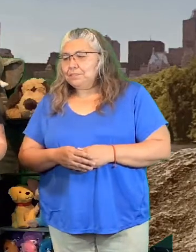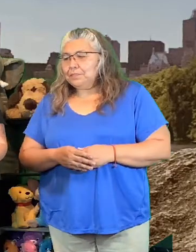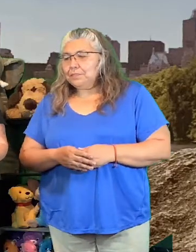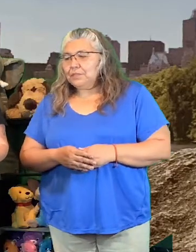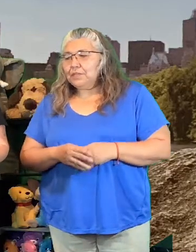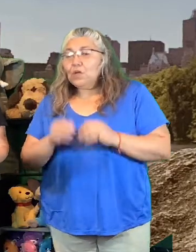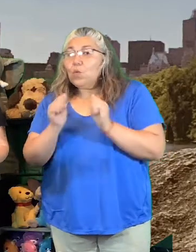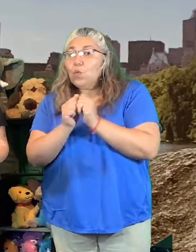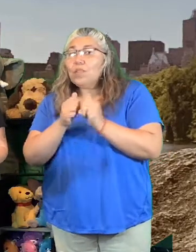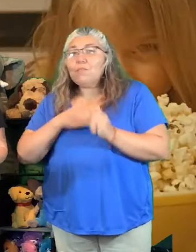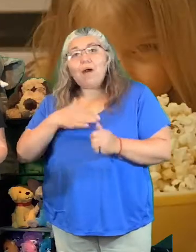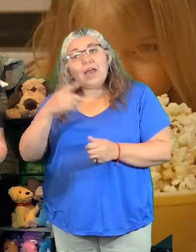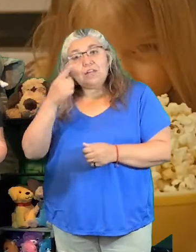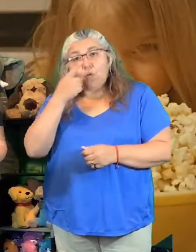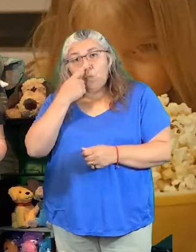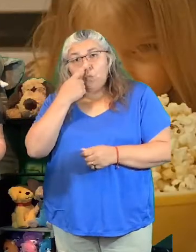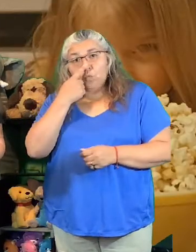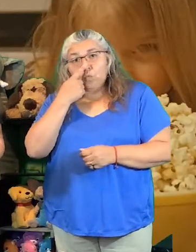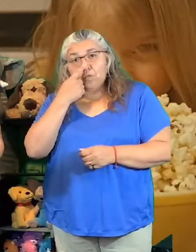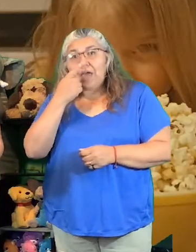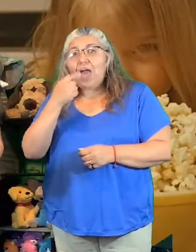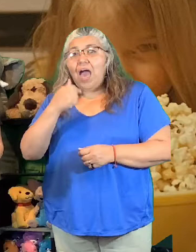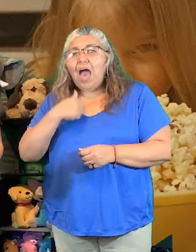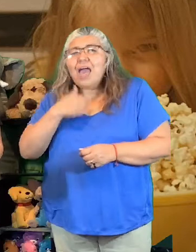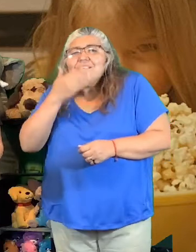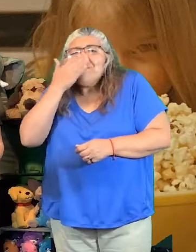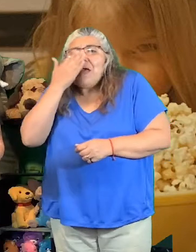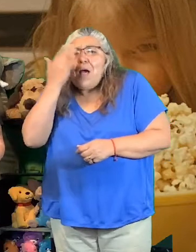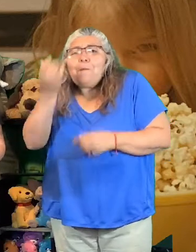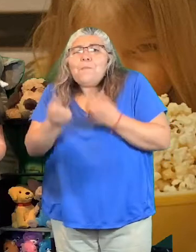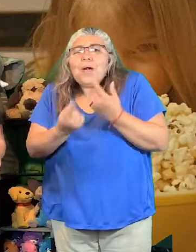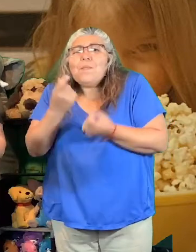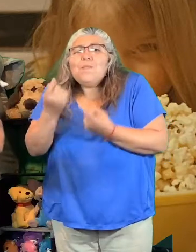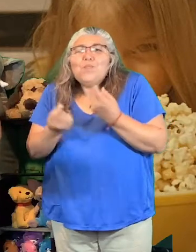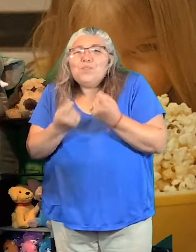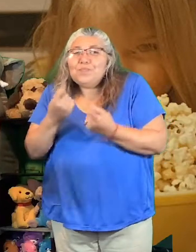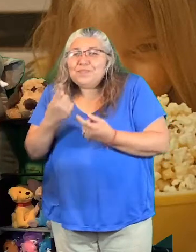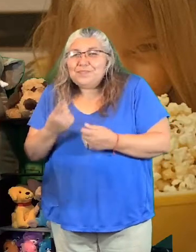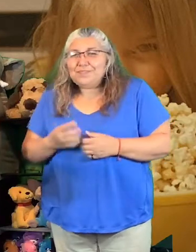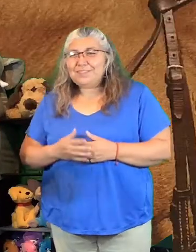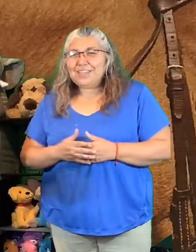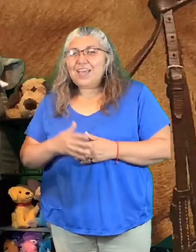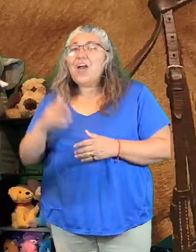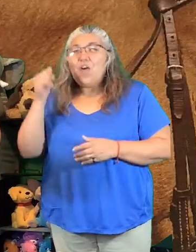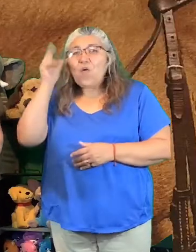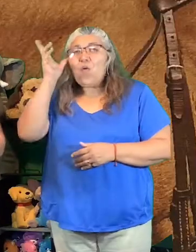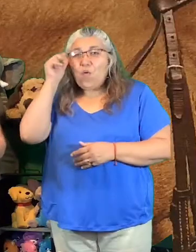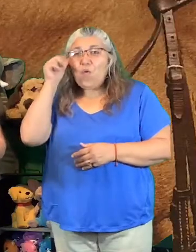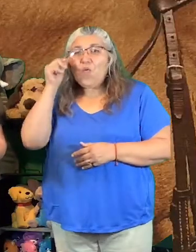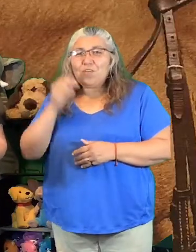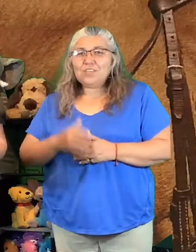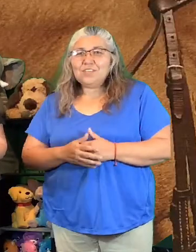With my nose I smell popcorn, a horse,